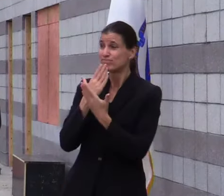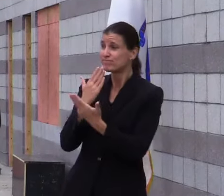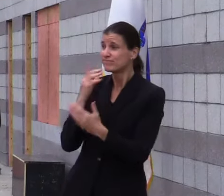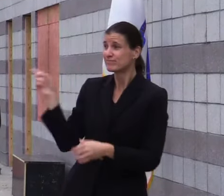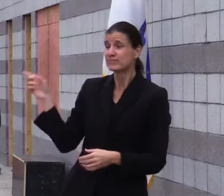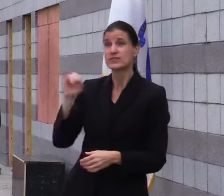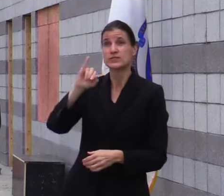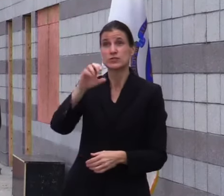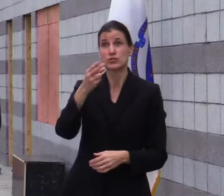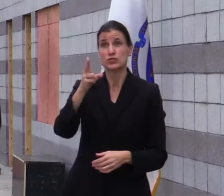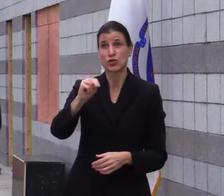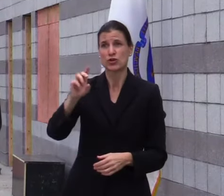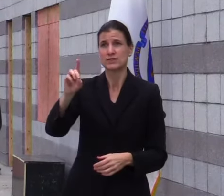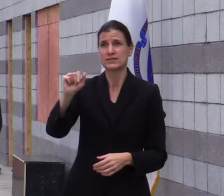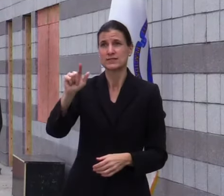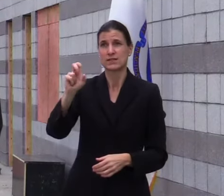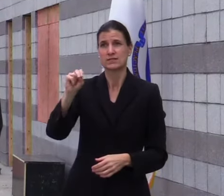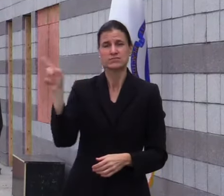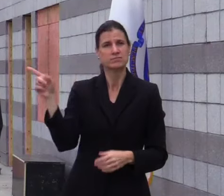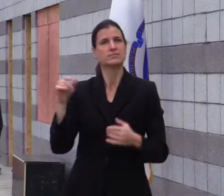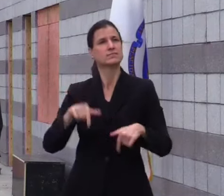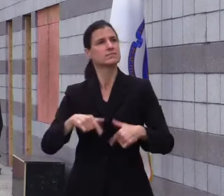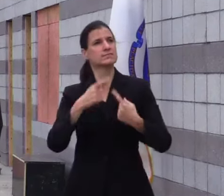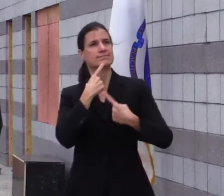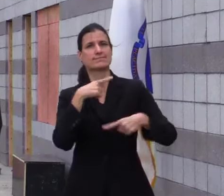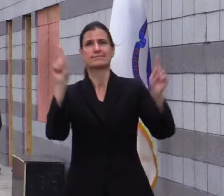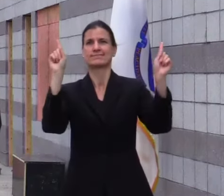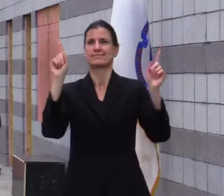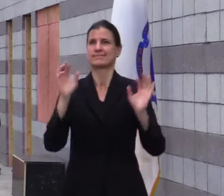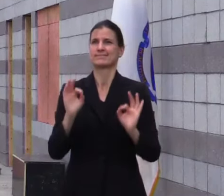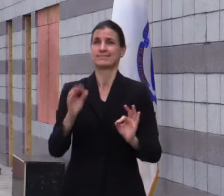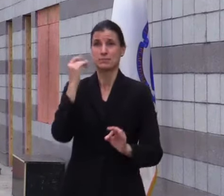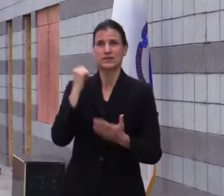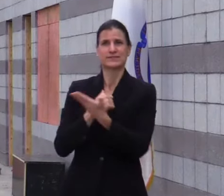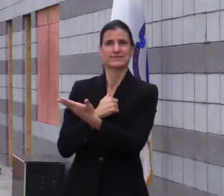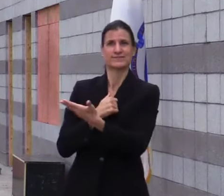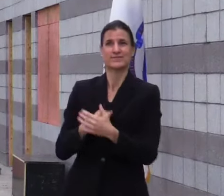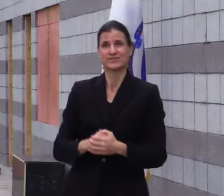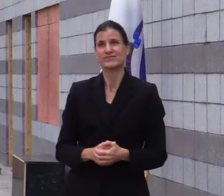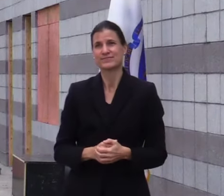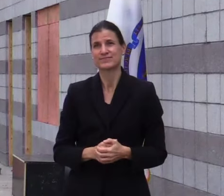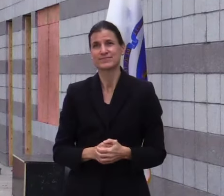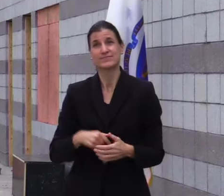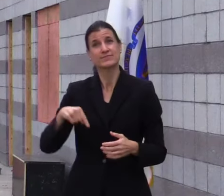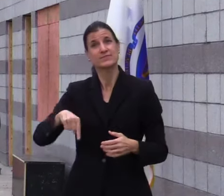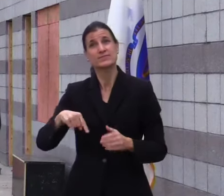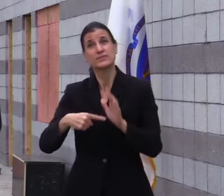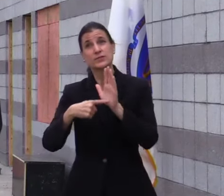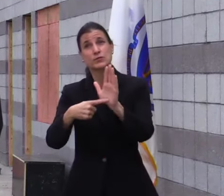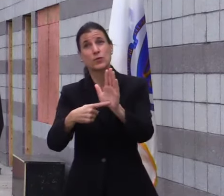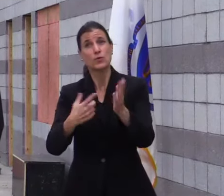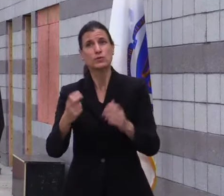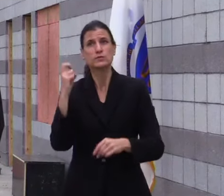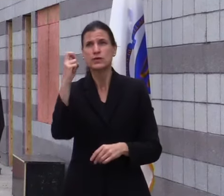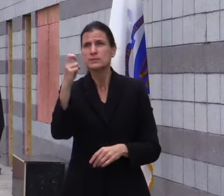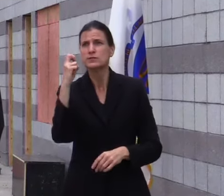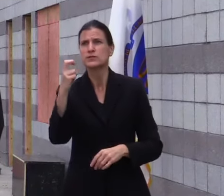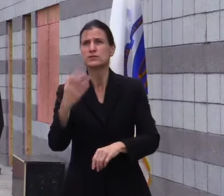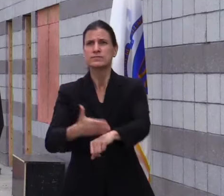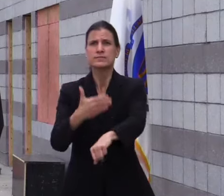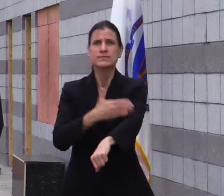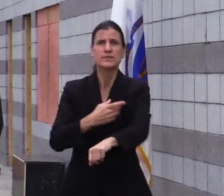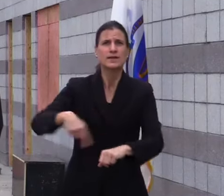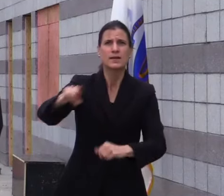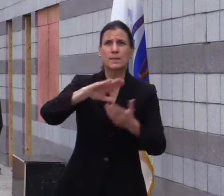This project represents not only an investment in transit, but an investment in Greater Boston and the community it